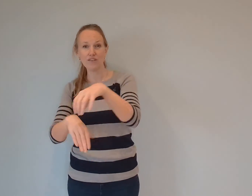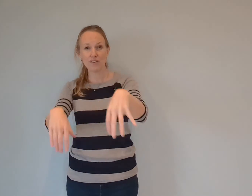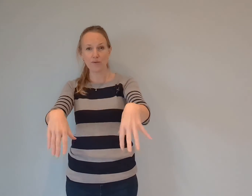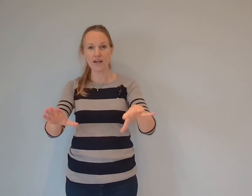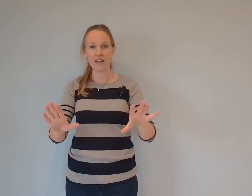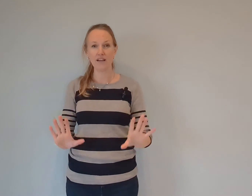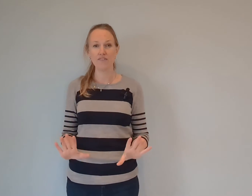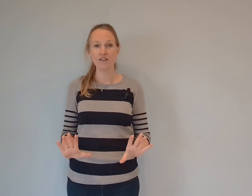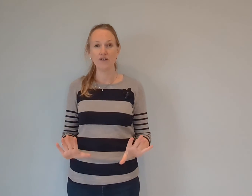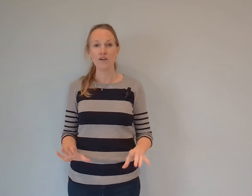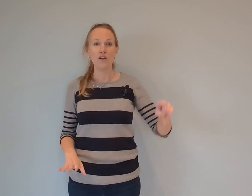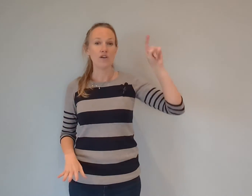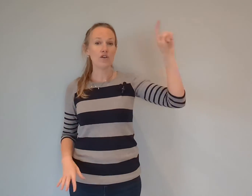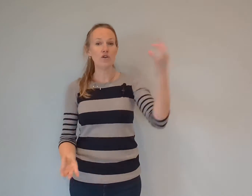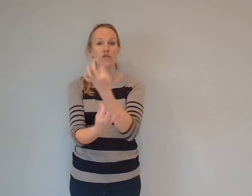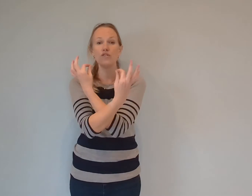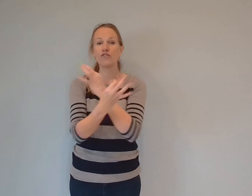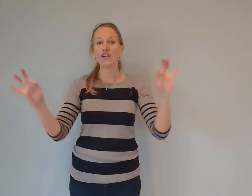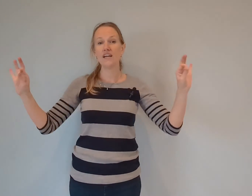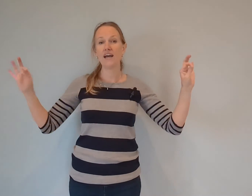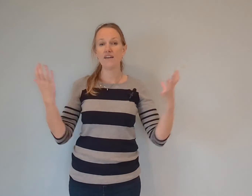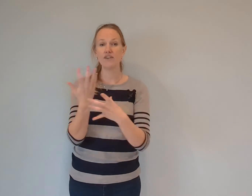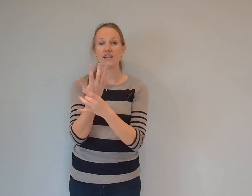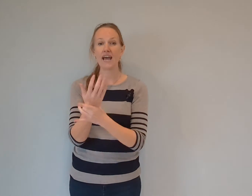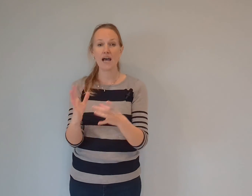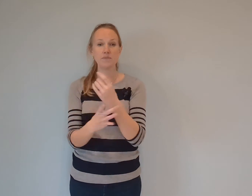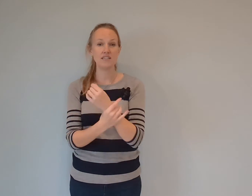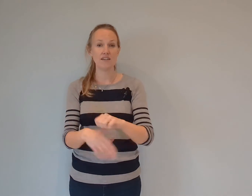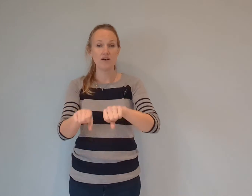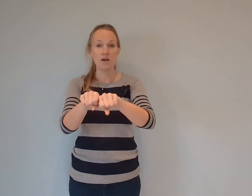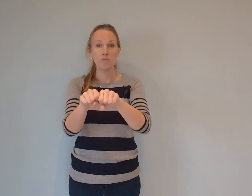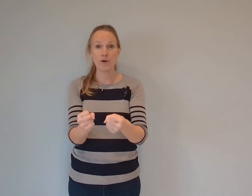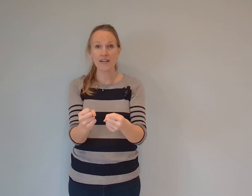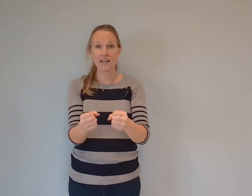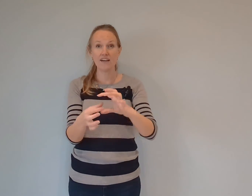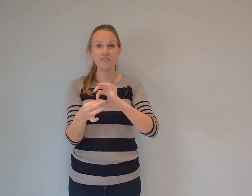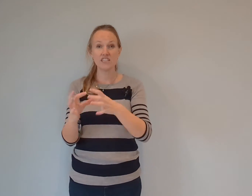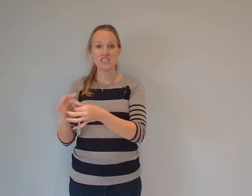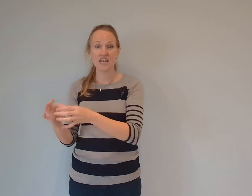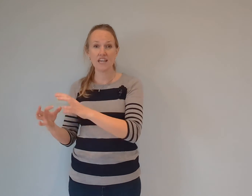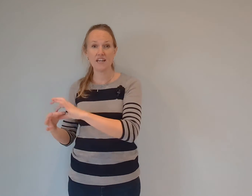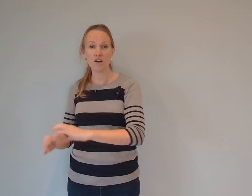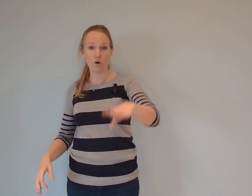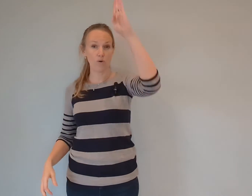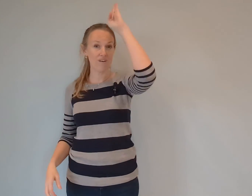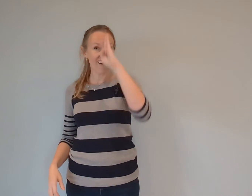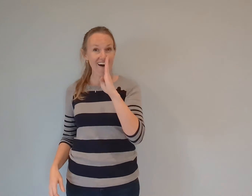the grave. You free every captive, break every chain. Oh